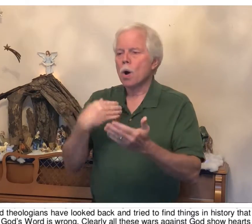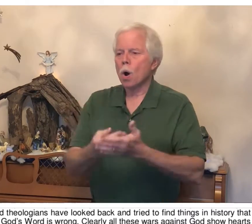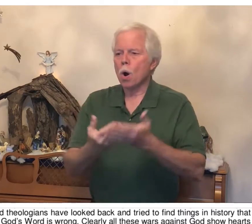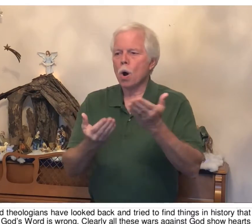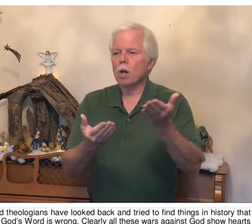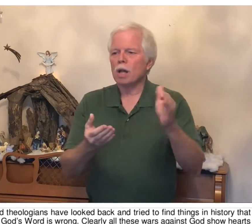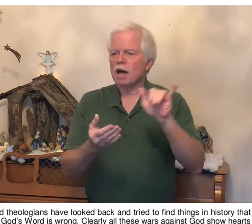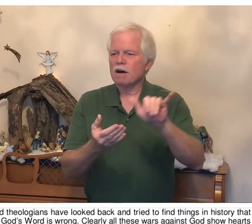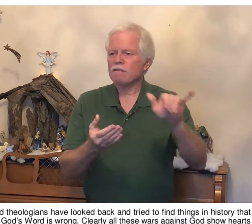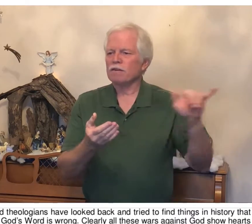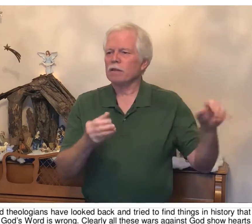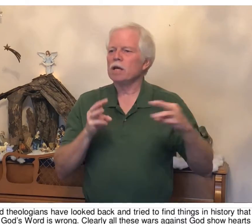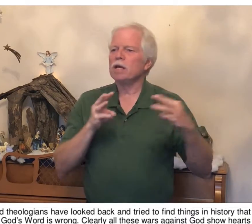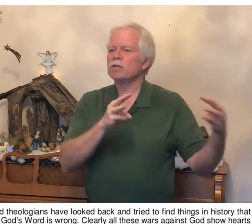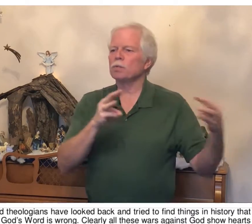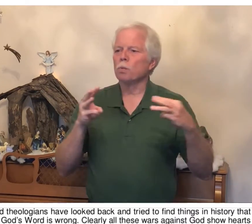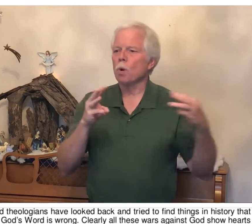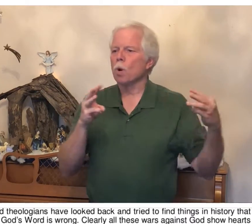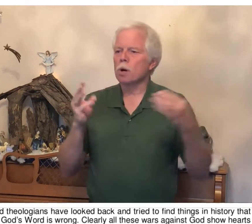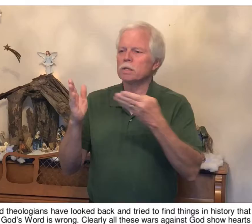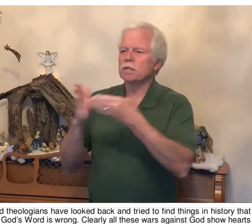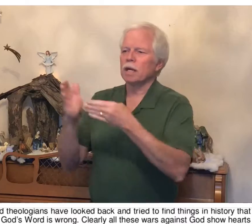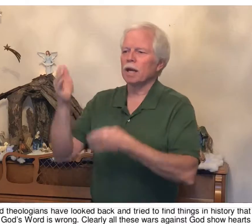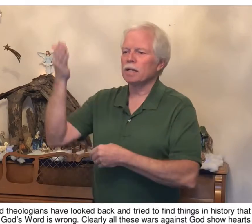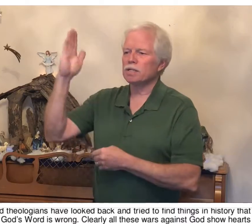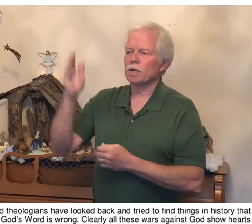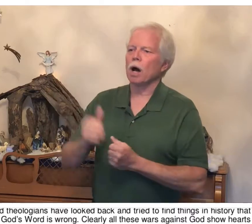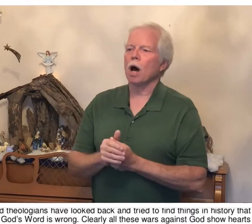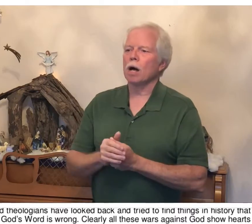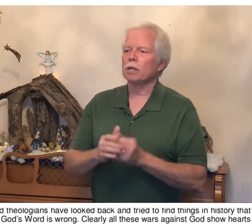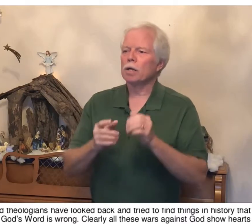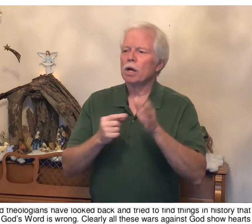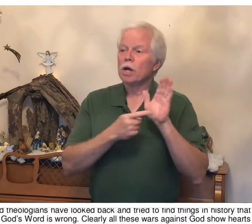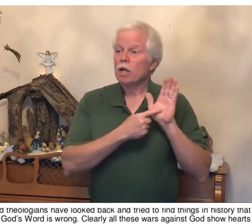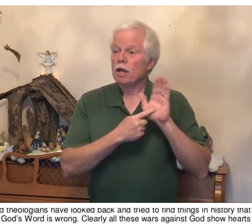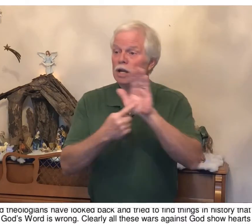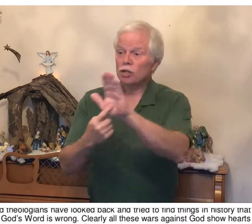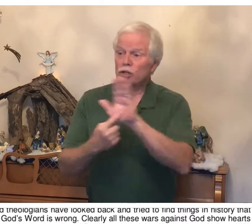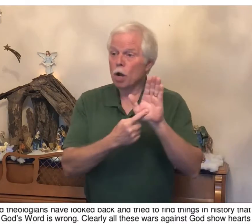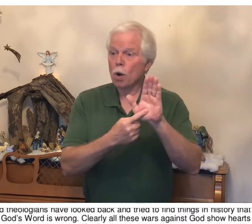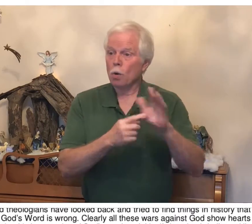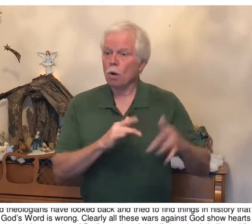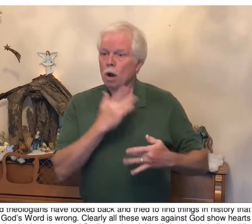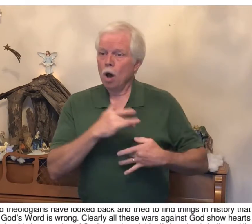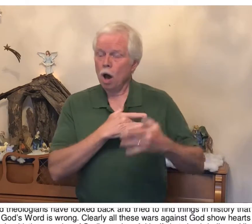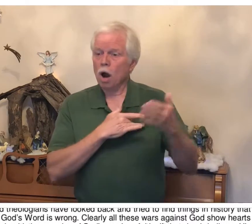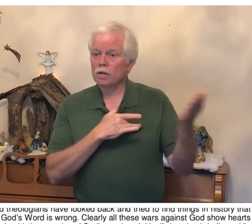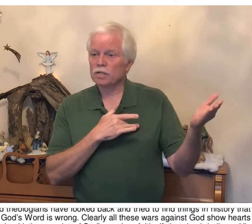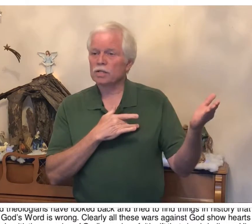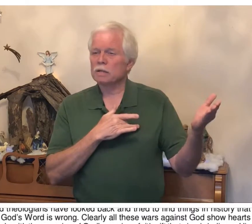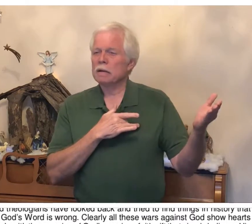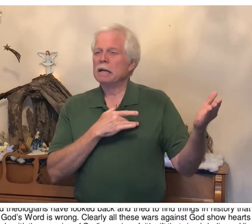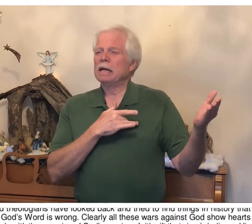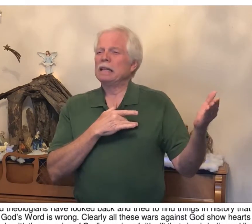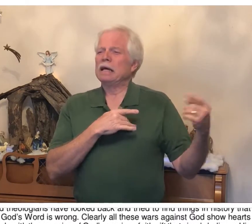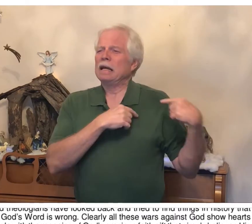all of these wars against God show hearts that